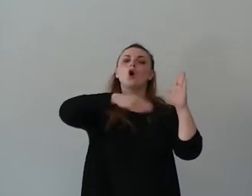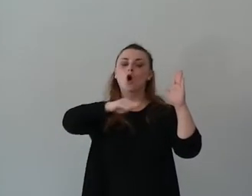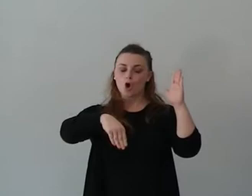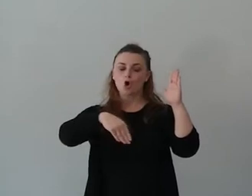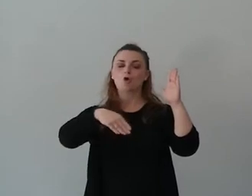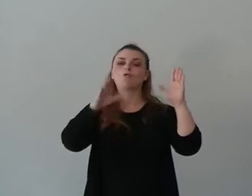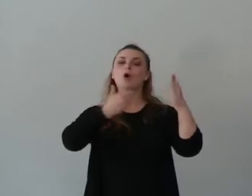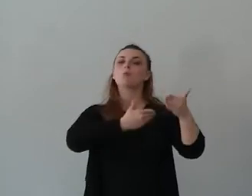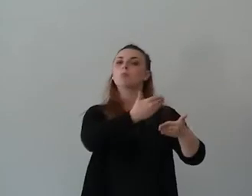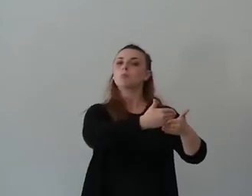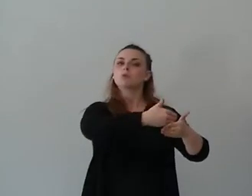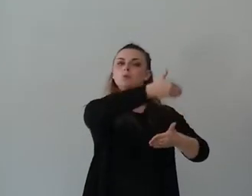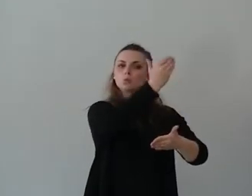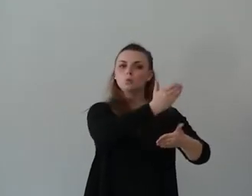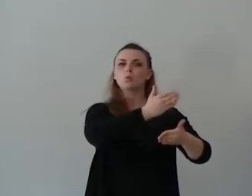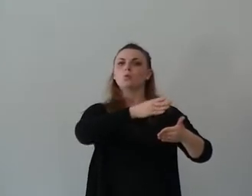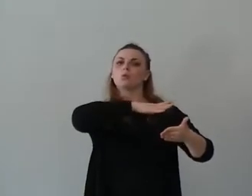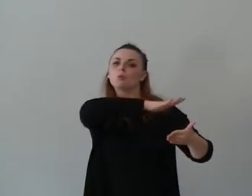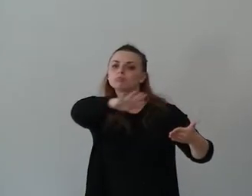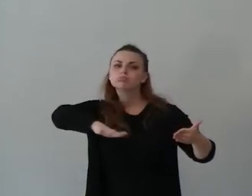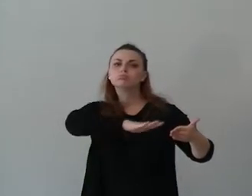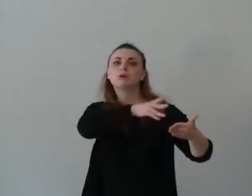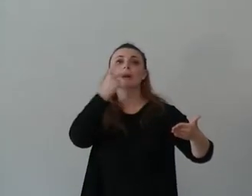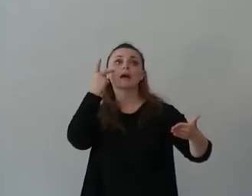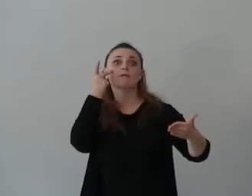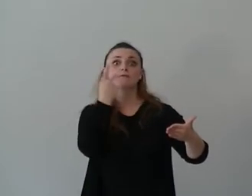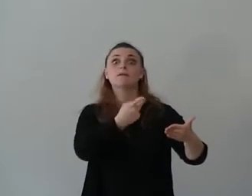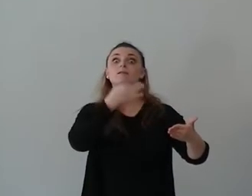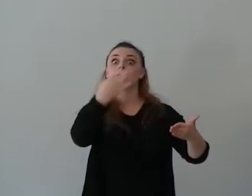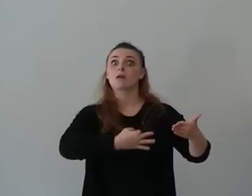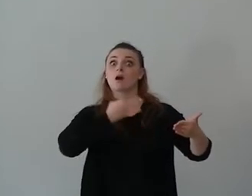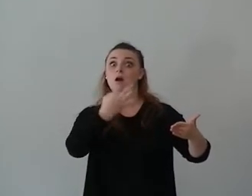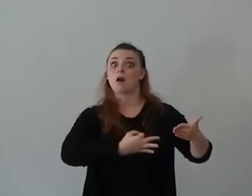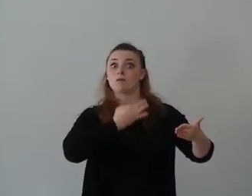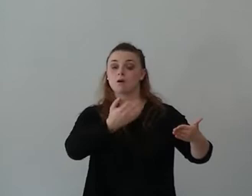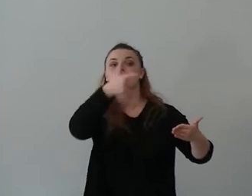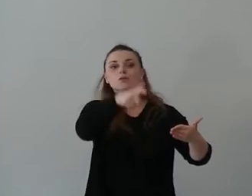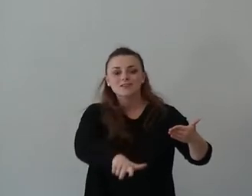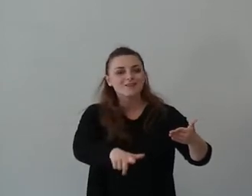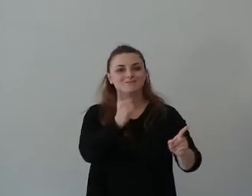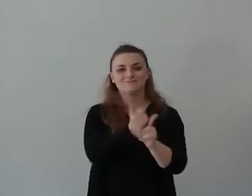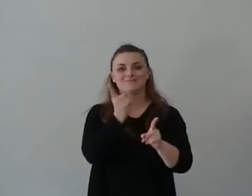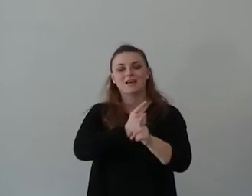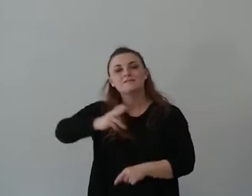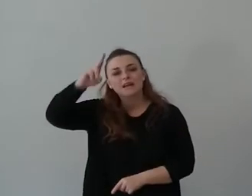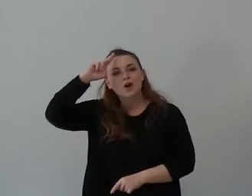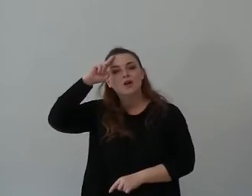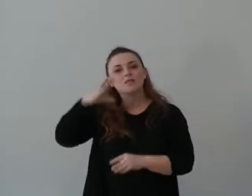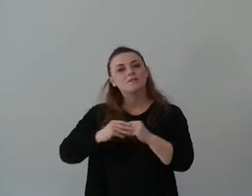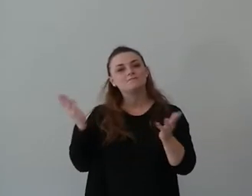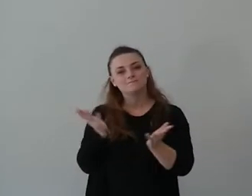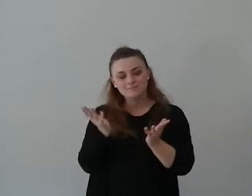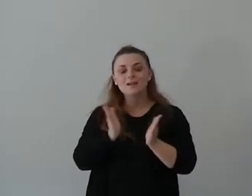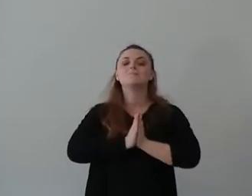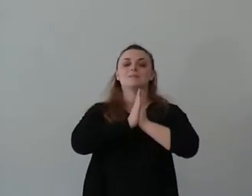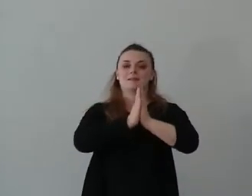that you remember to be praying for the Timothys God has put in your life. Così che tu ti ricordi di pregare per i Timotei che